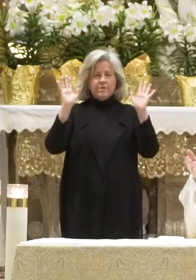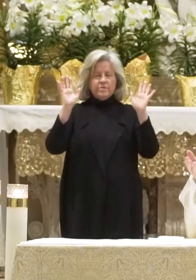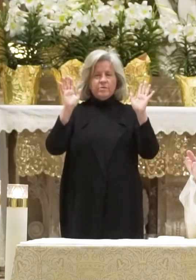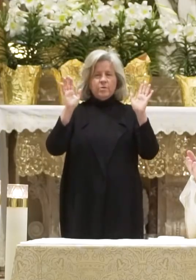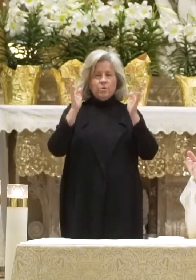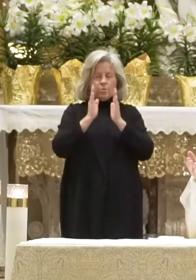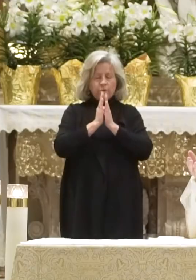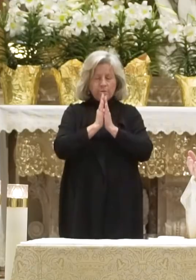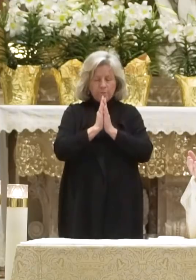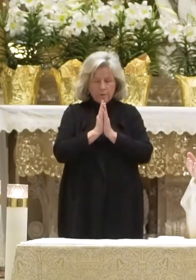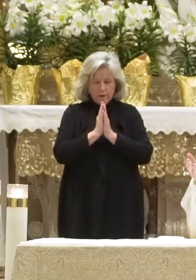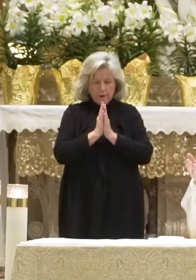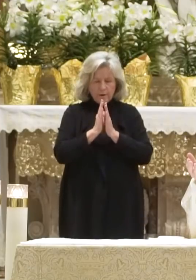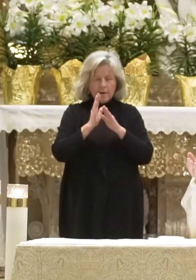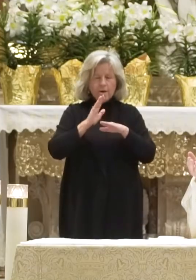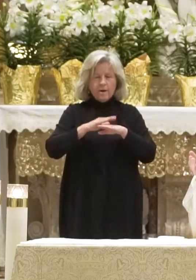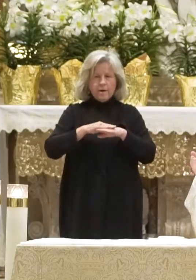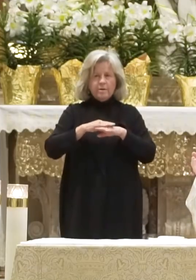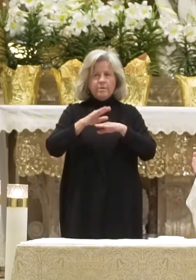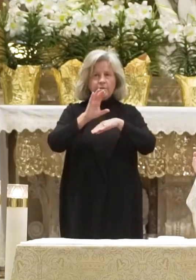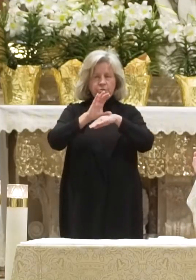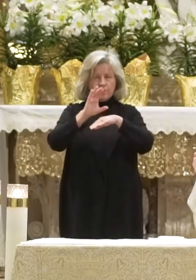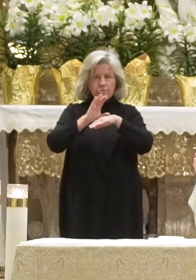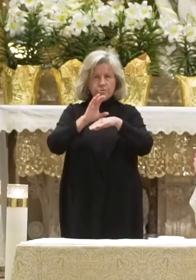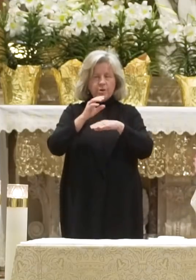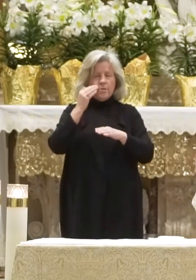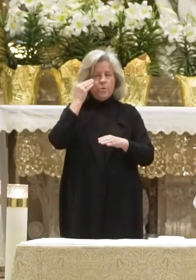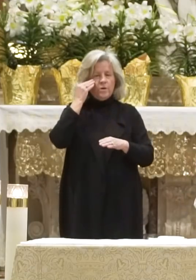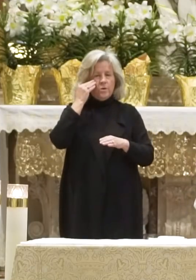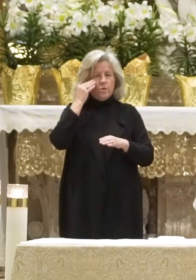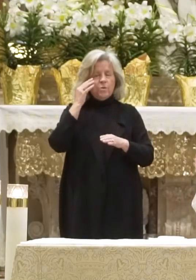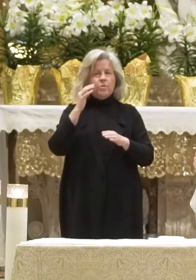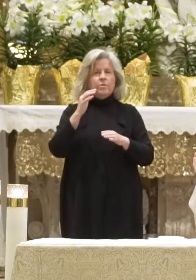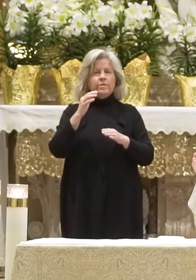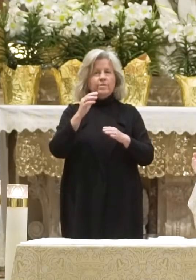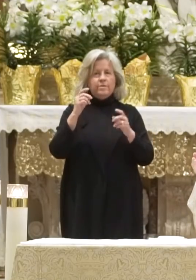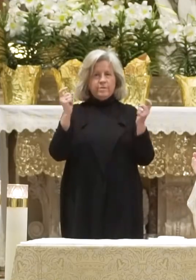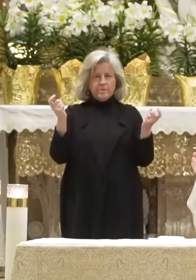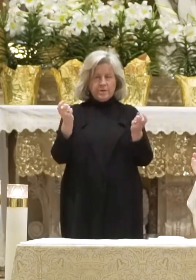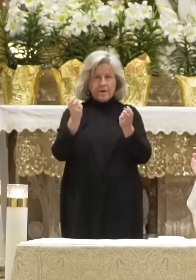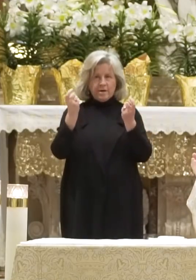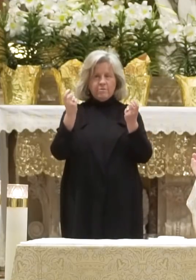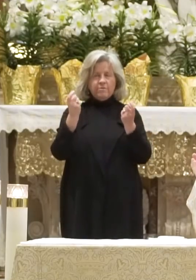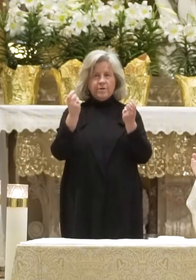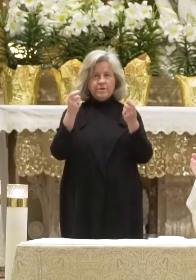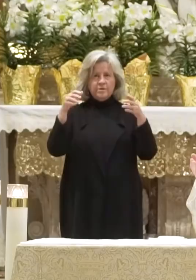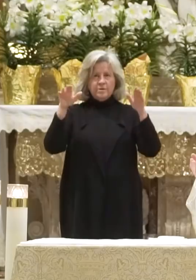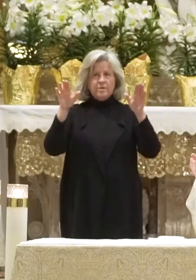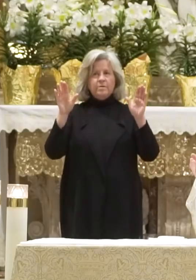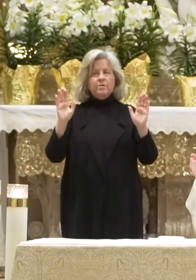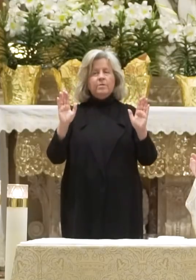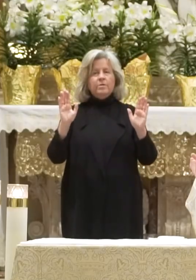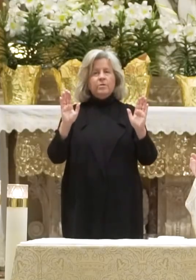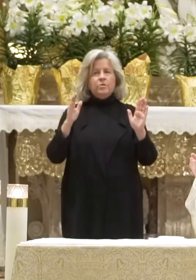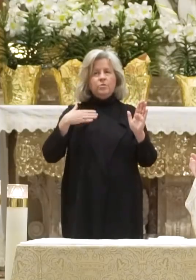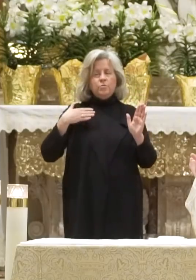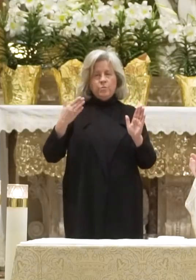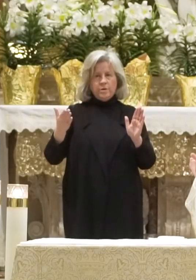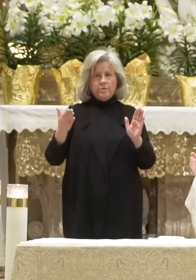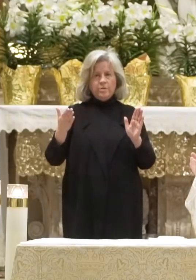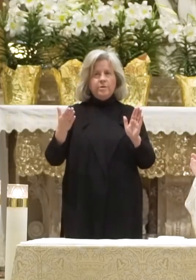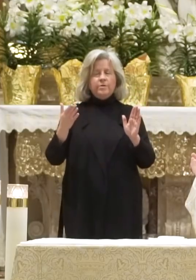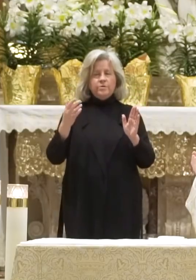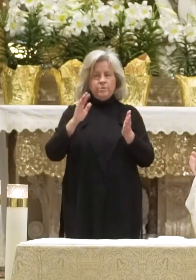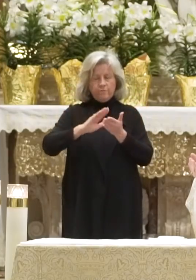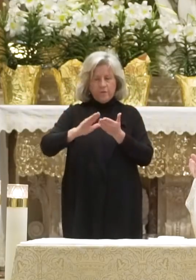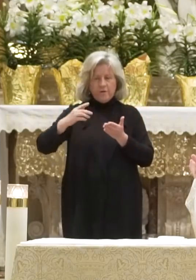look, we pray, upon the oblation of your church, and recognizing the sacrificial victim by whose death you will to reconcile us to